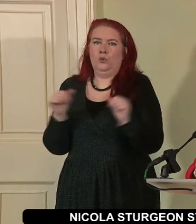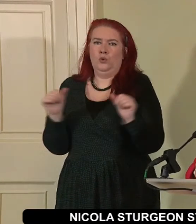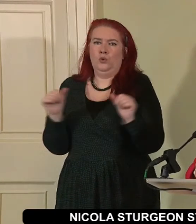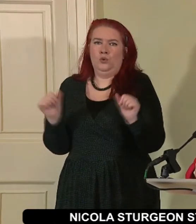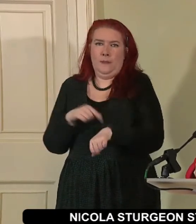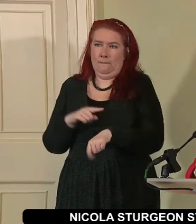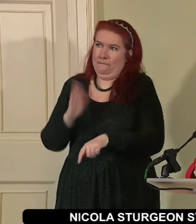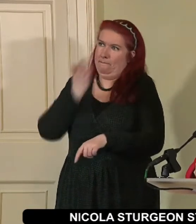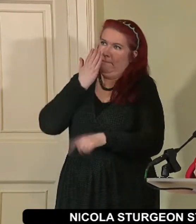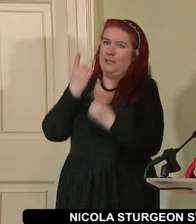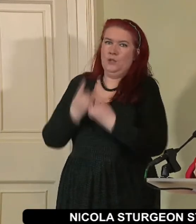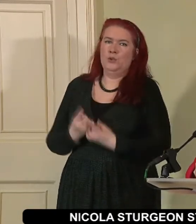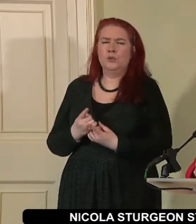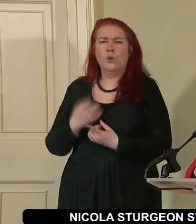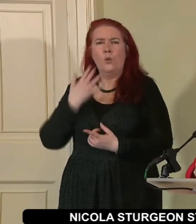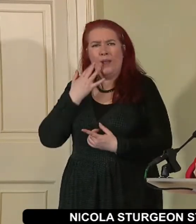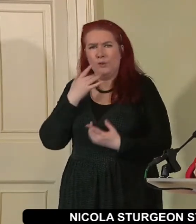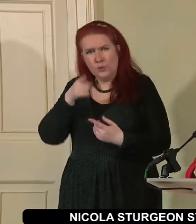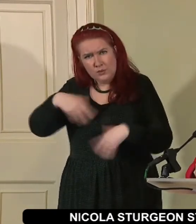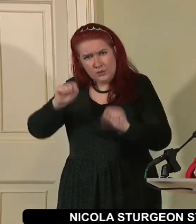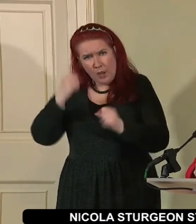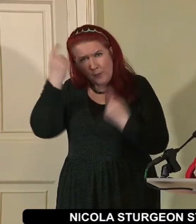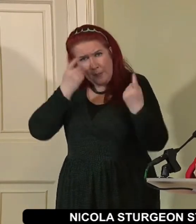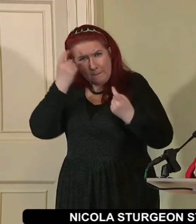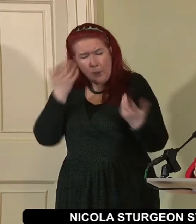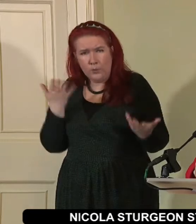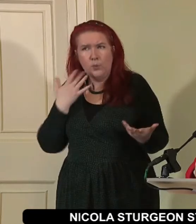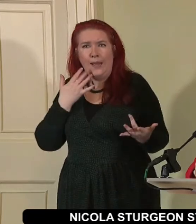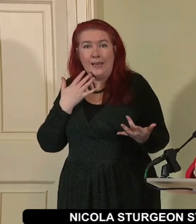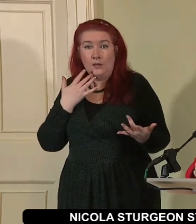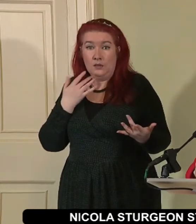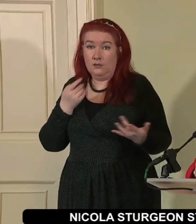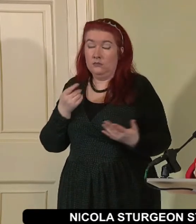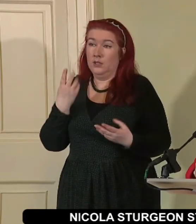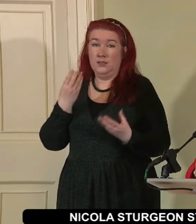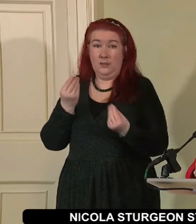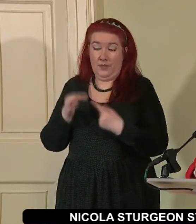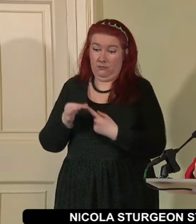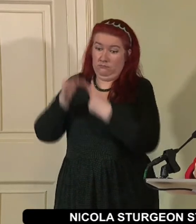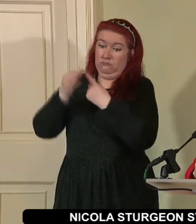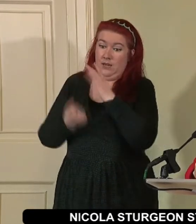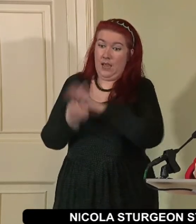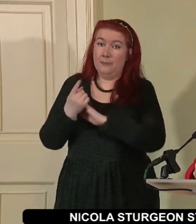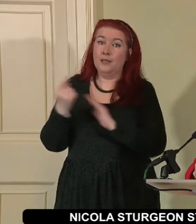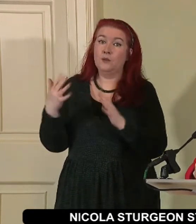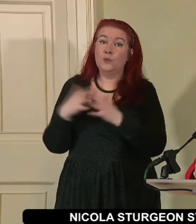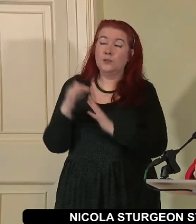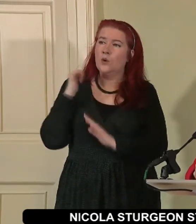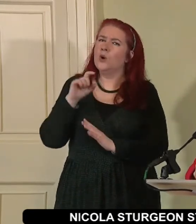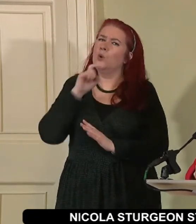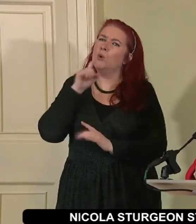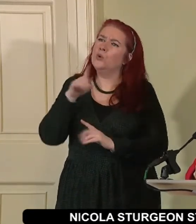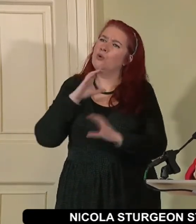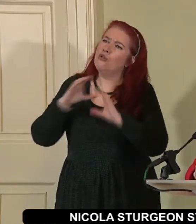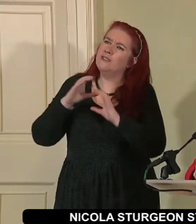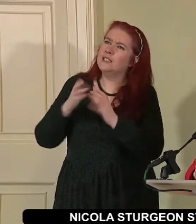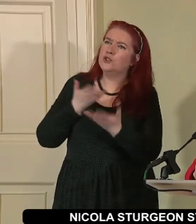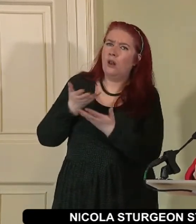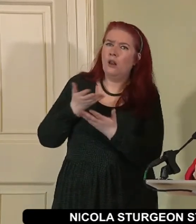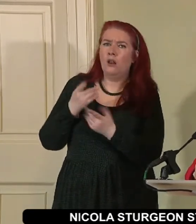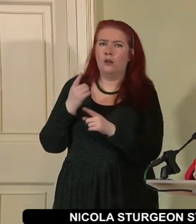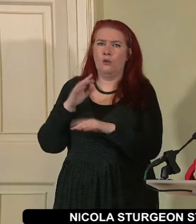what point did you start to consider it? Was there a particular moment those weeks ago, and who did you have conversations with at that time